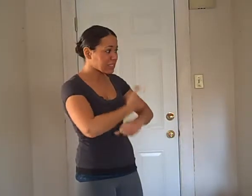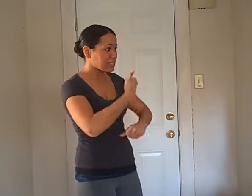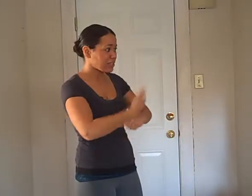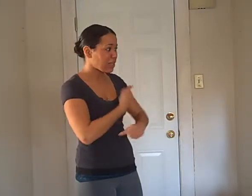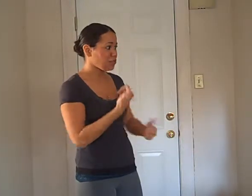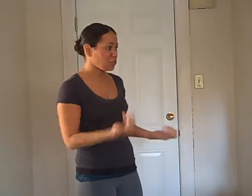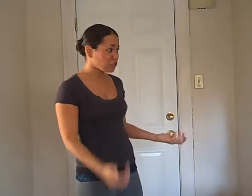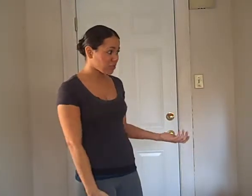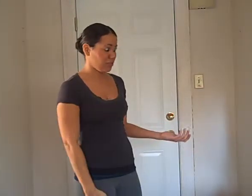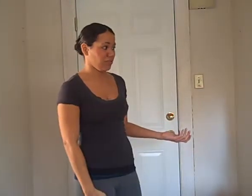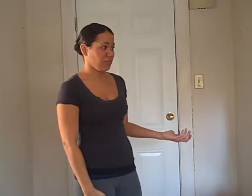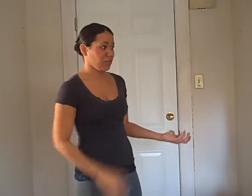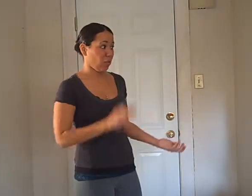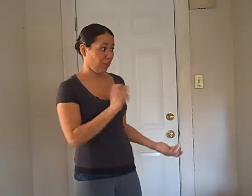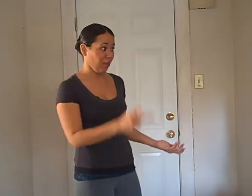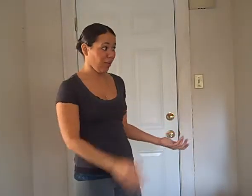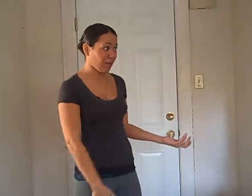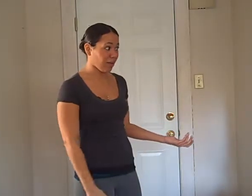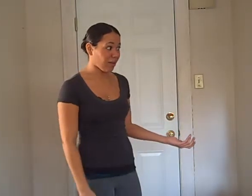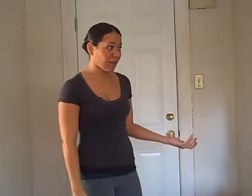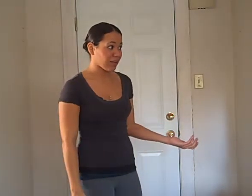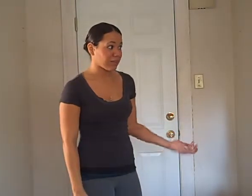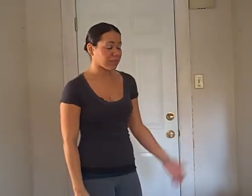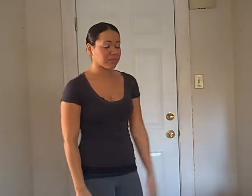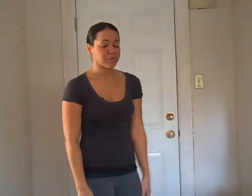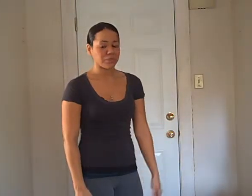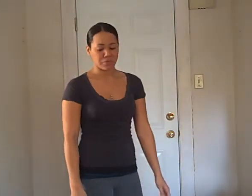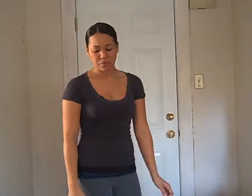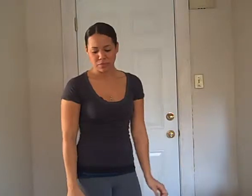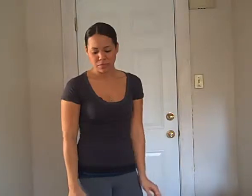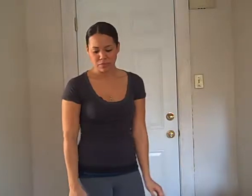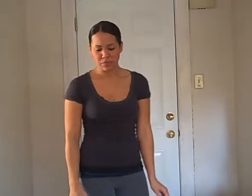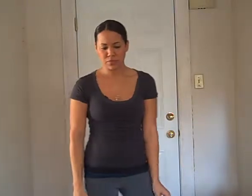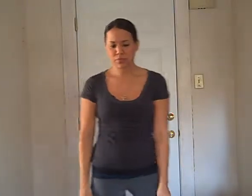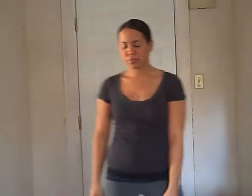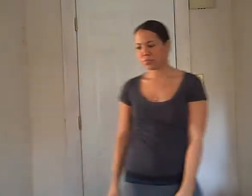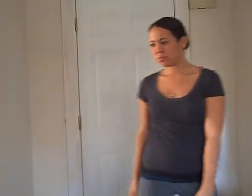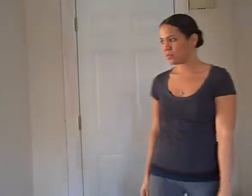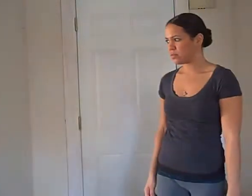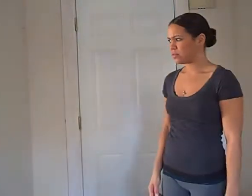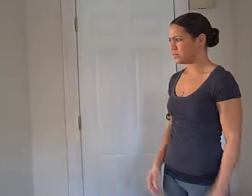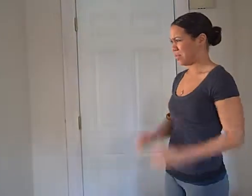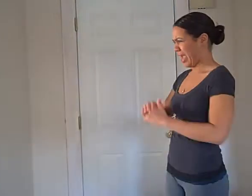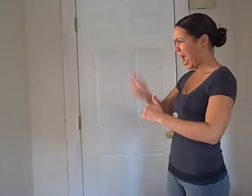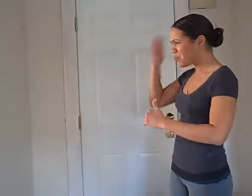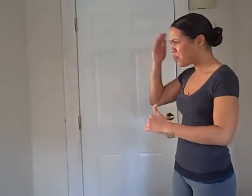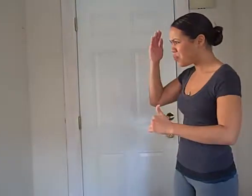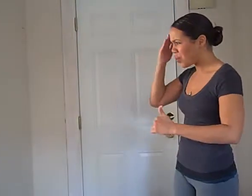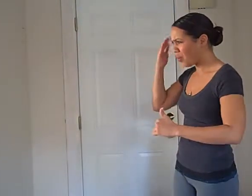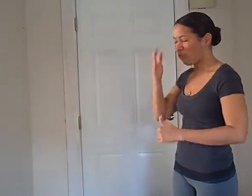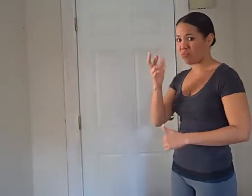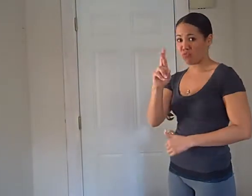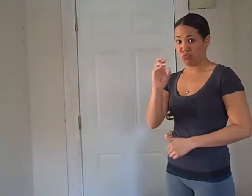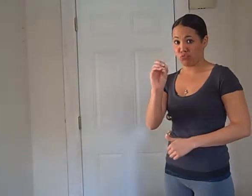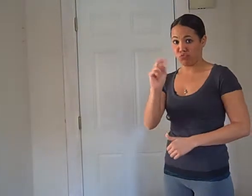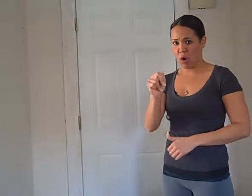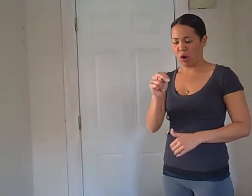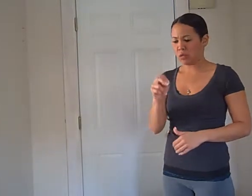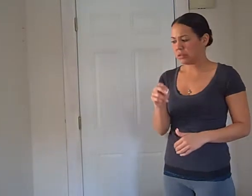extraordinarily dangerous thing to have in the house. How do you know it's an erumpent horn? Asked Ron, edging away from the horn